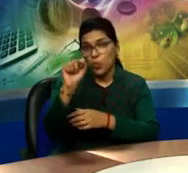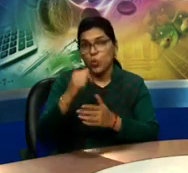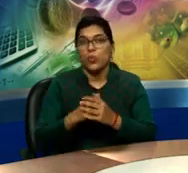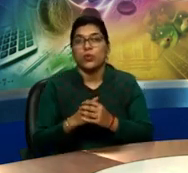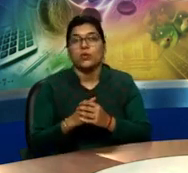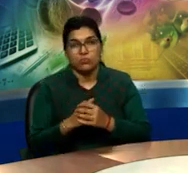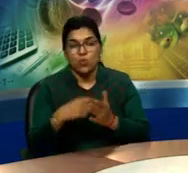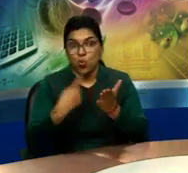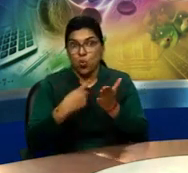The fifth point